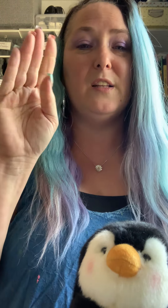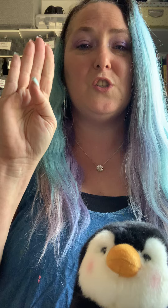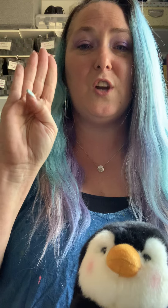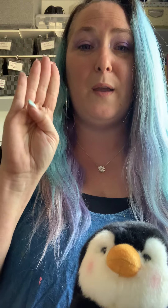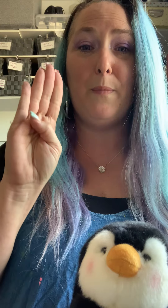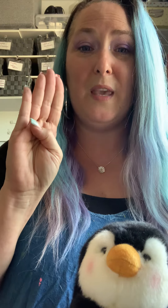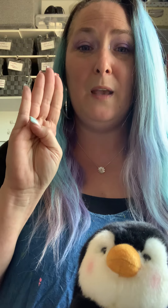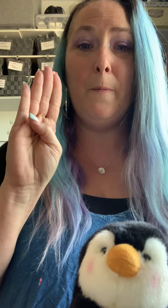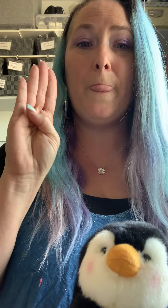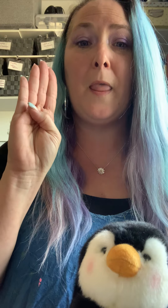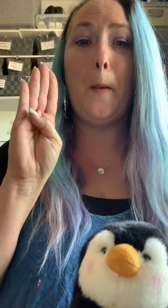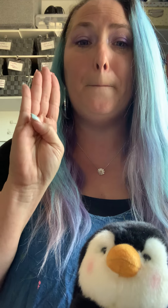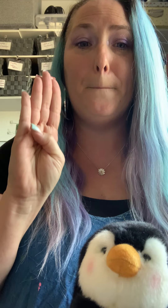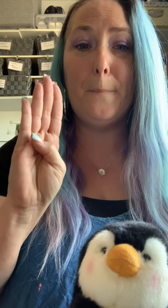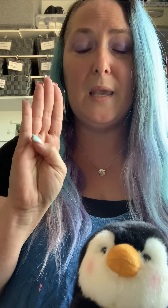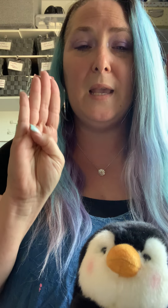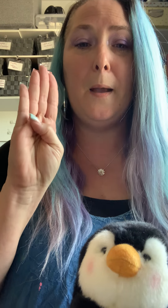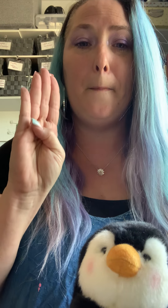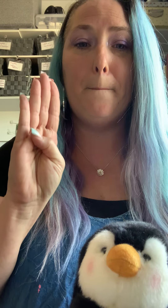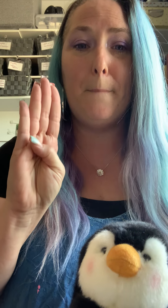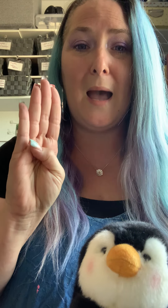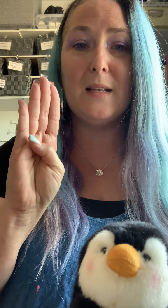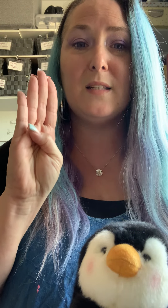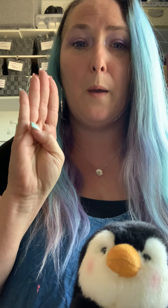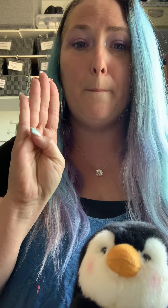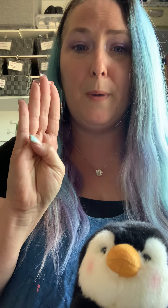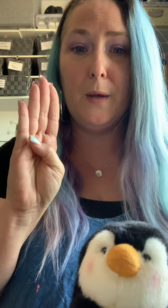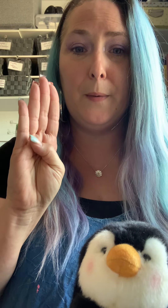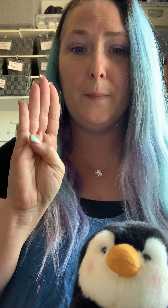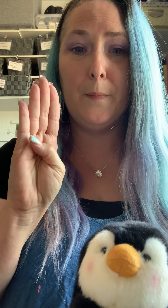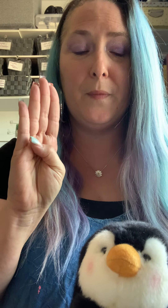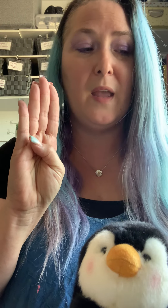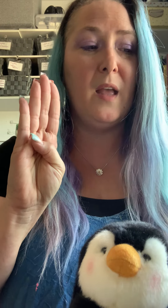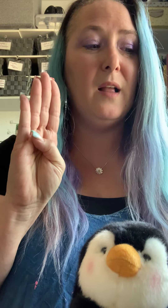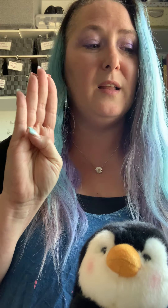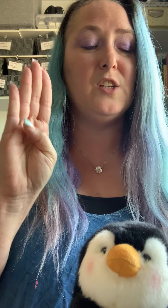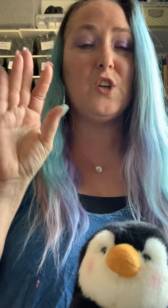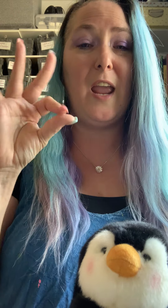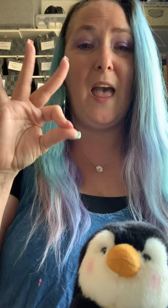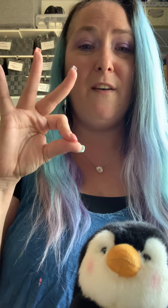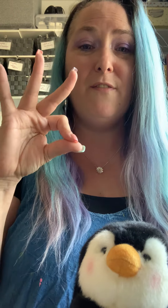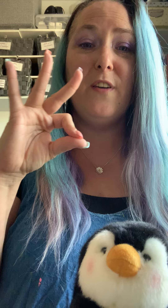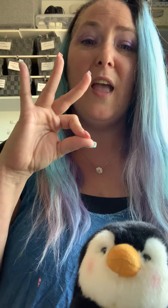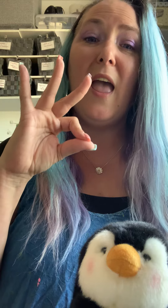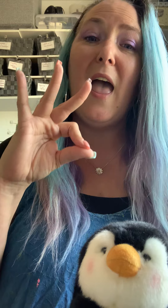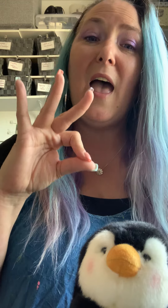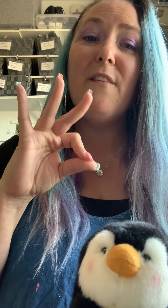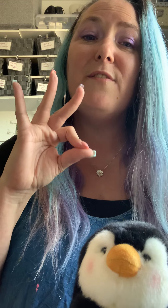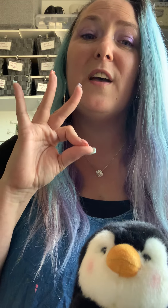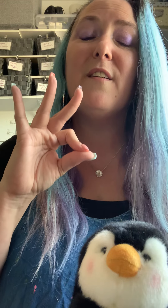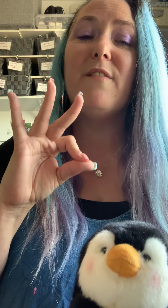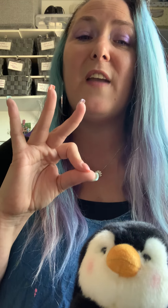let's try B, B, bat, B. Let's try F, F,